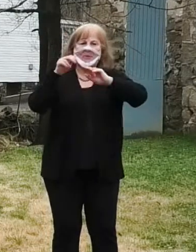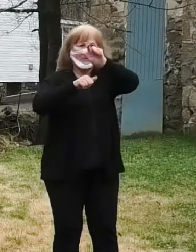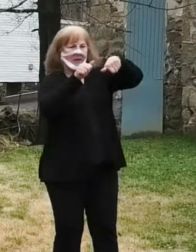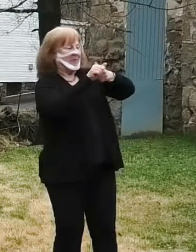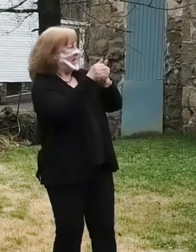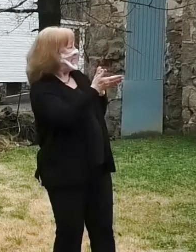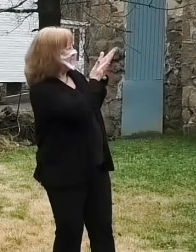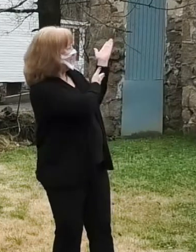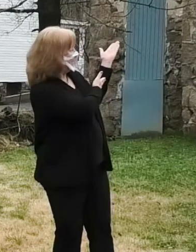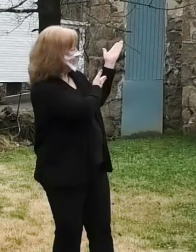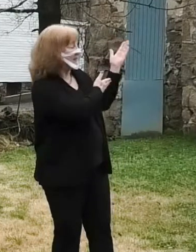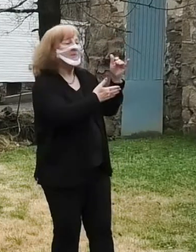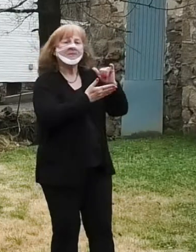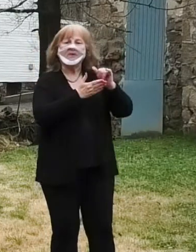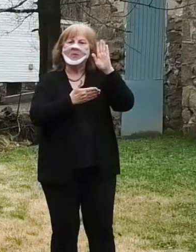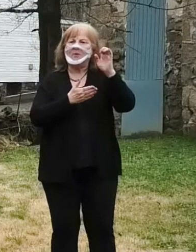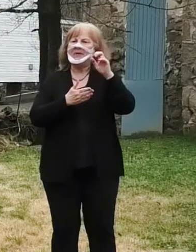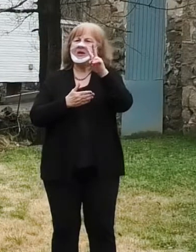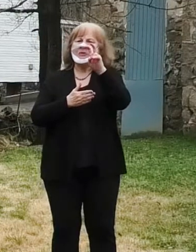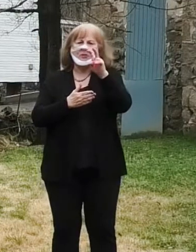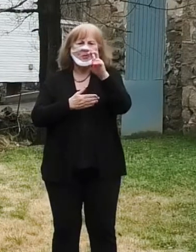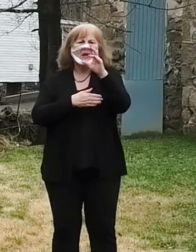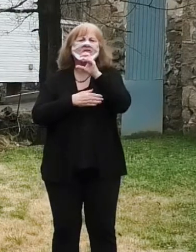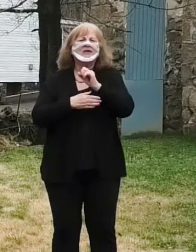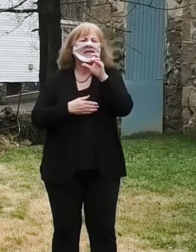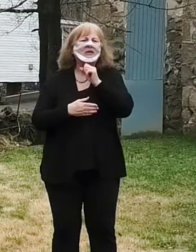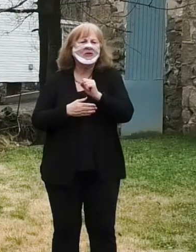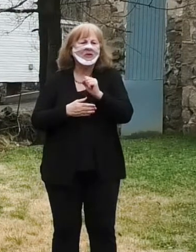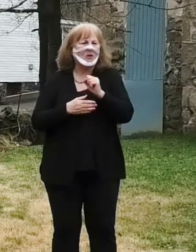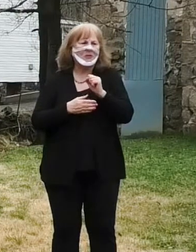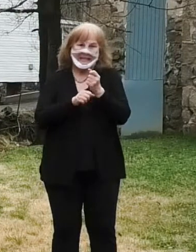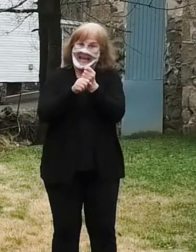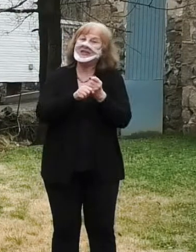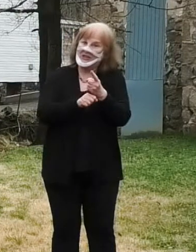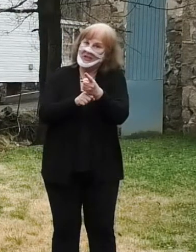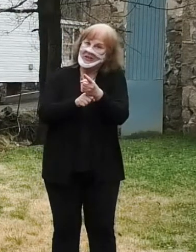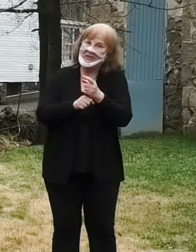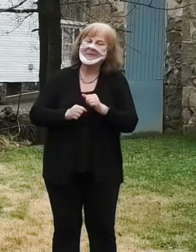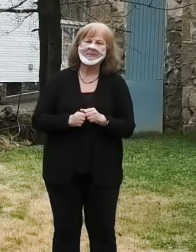us, which will be 200 years old in another year,